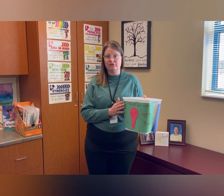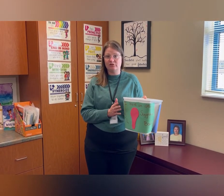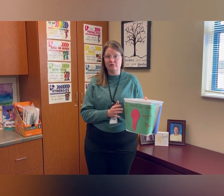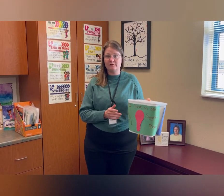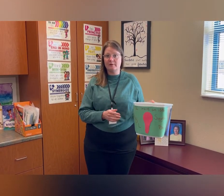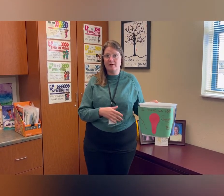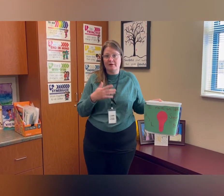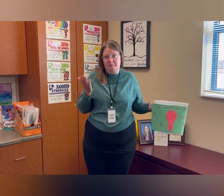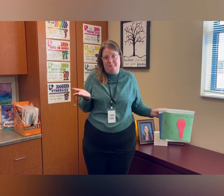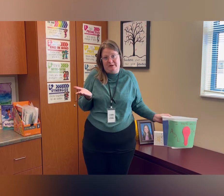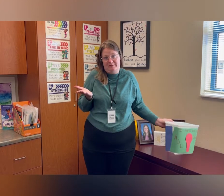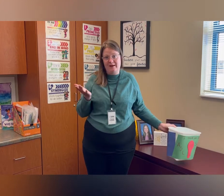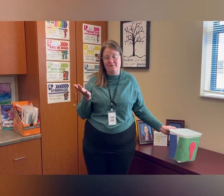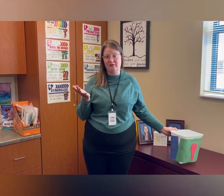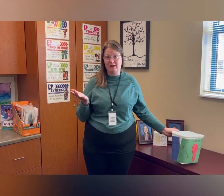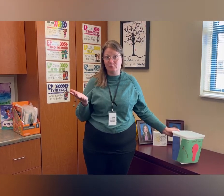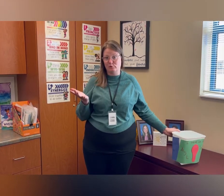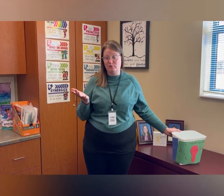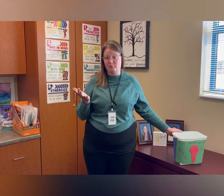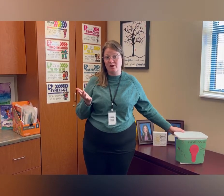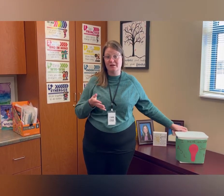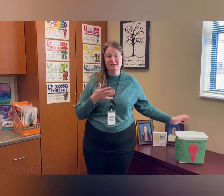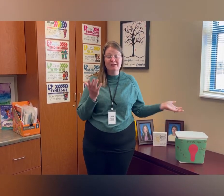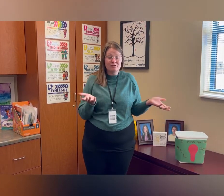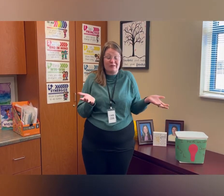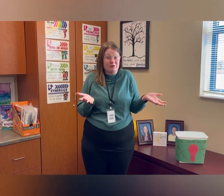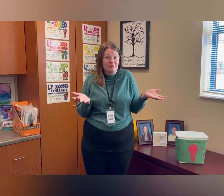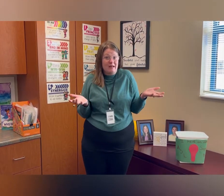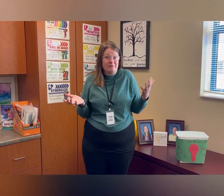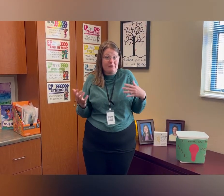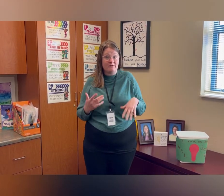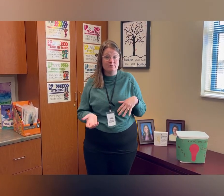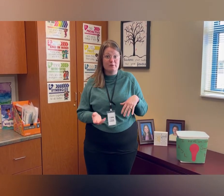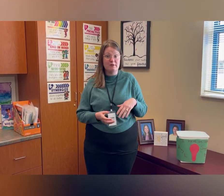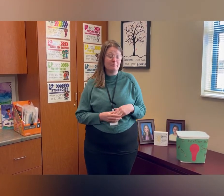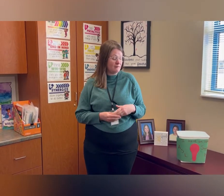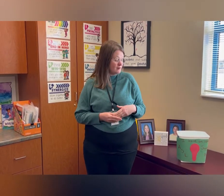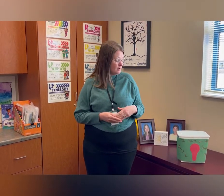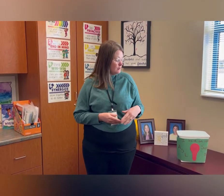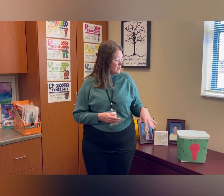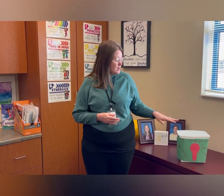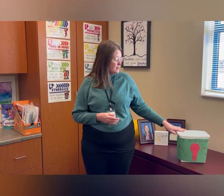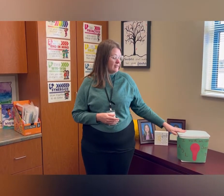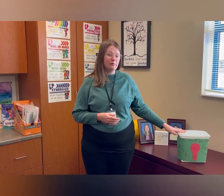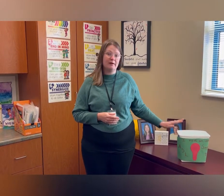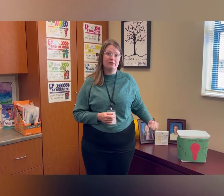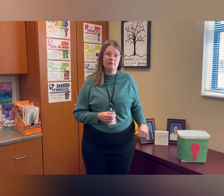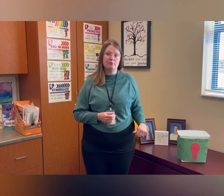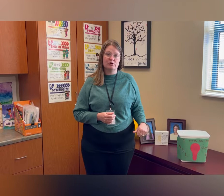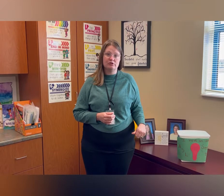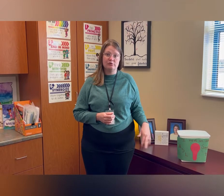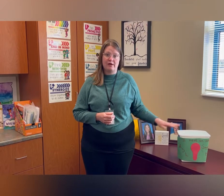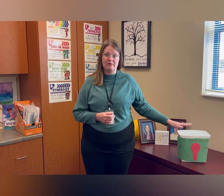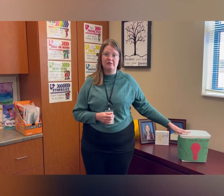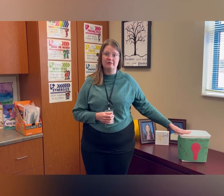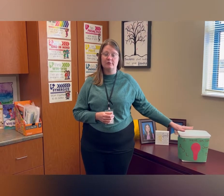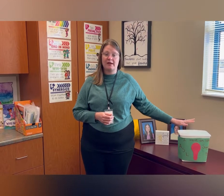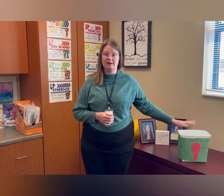suggestion from the box, but it didn't have a name or room number on it, so I couldn't have that friend with me in my video. That's why it's so important to do that. This is located in